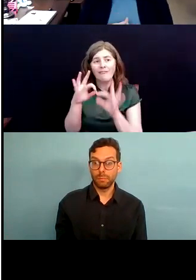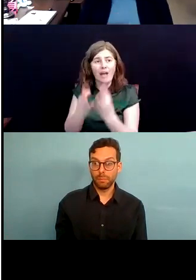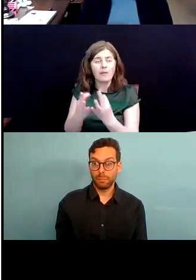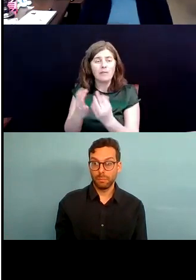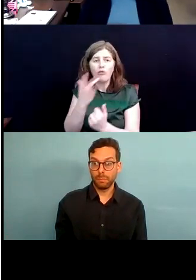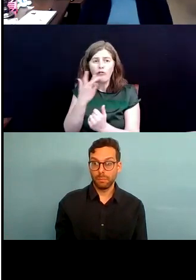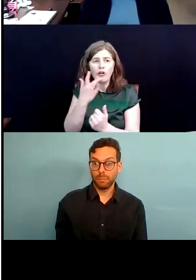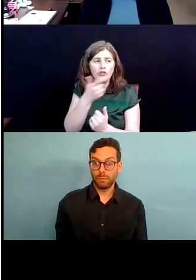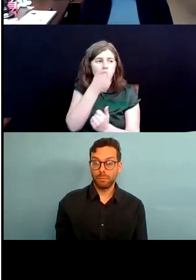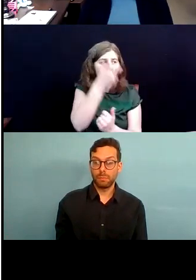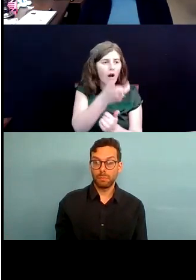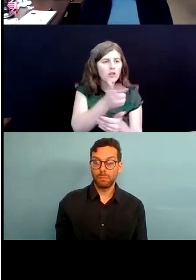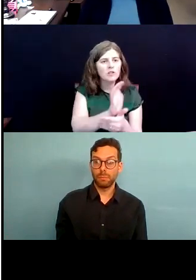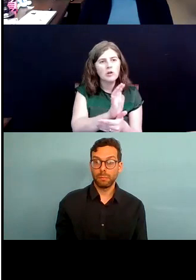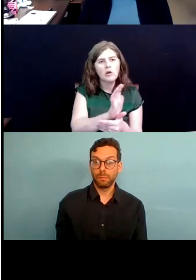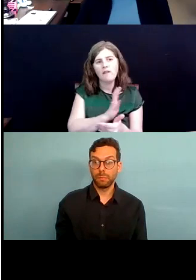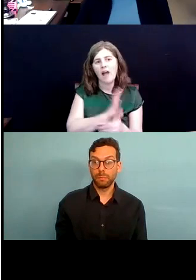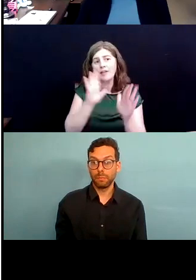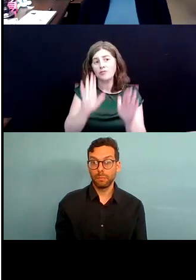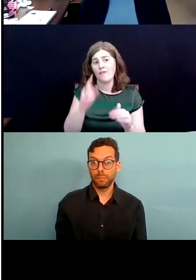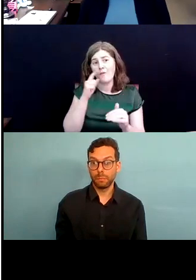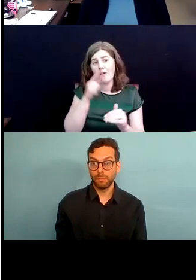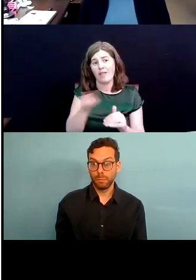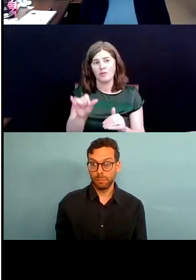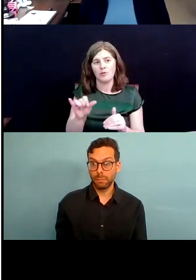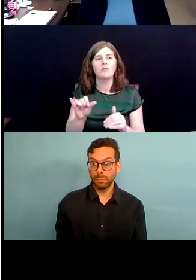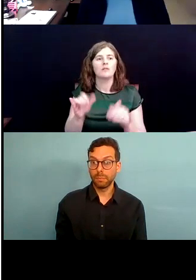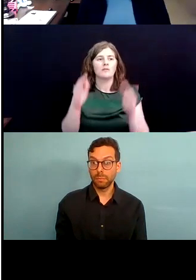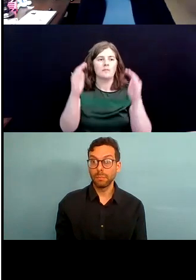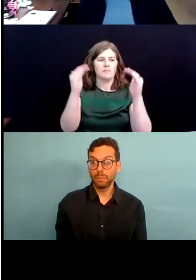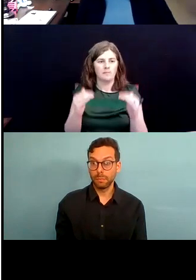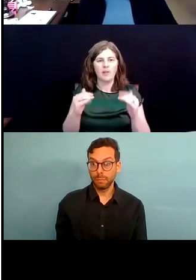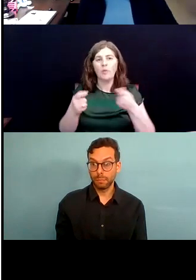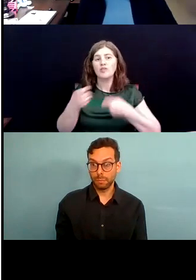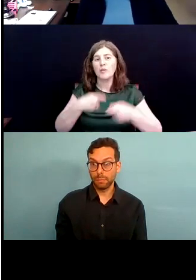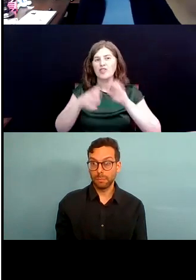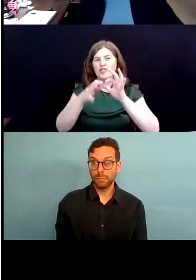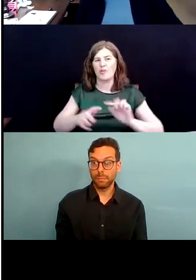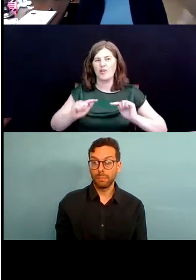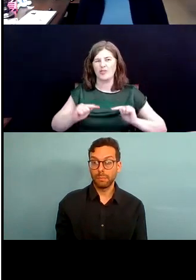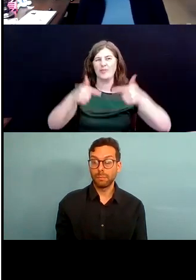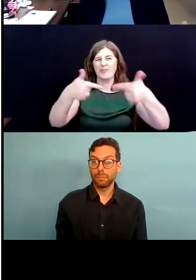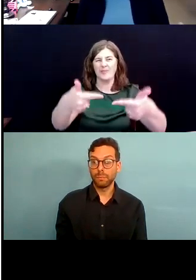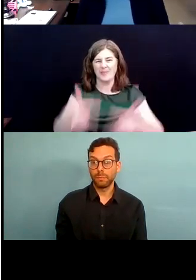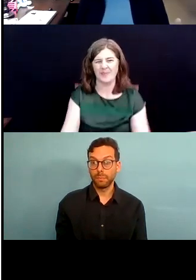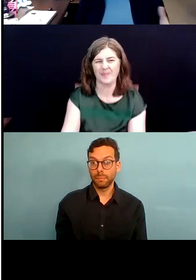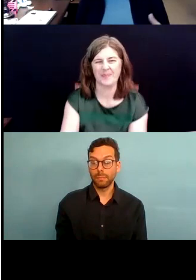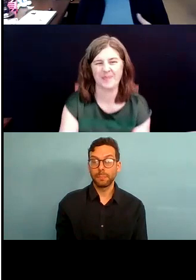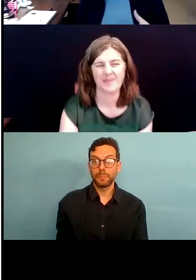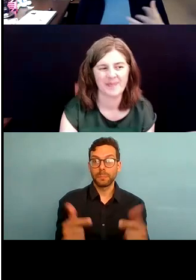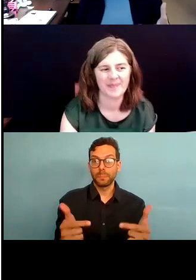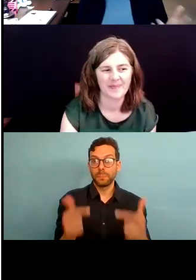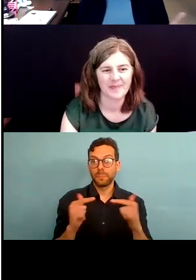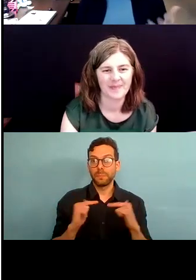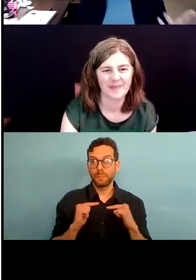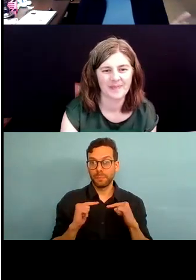that mode of learning, then that's great for them as well. And they walk families through a lot of the things that we talked about. Many of the things I talked about today,